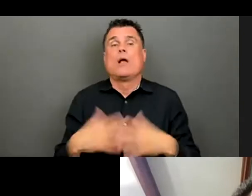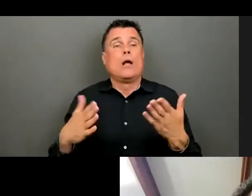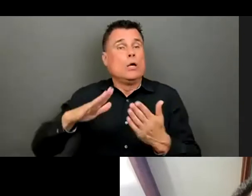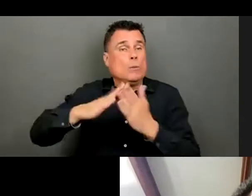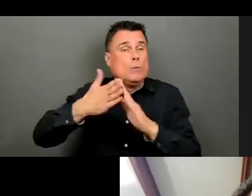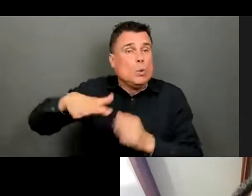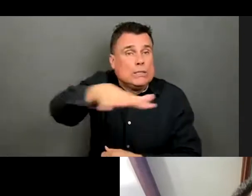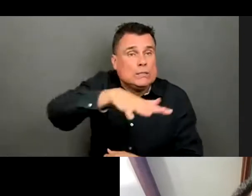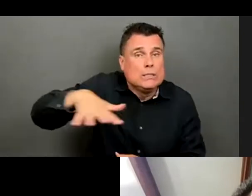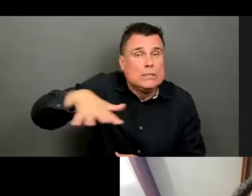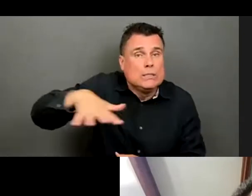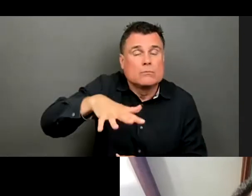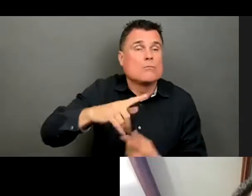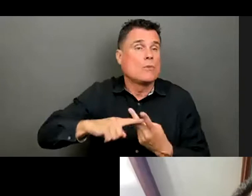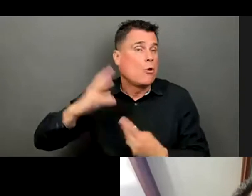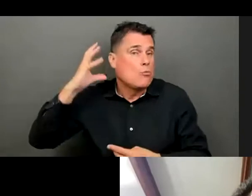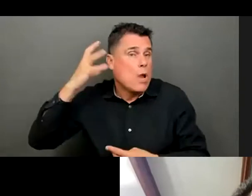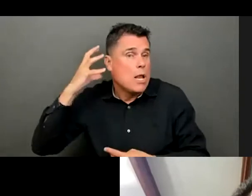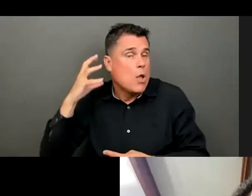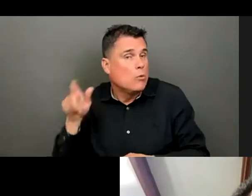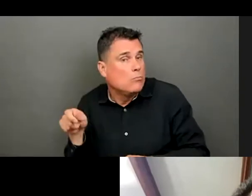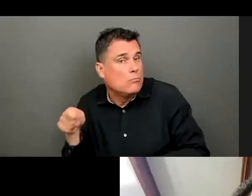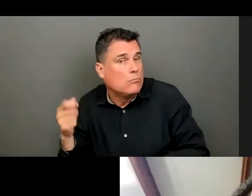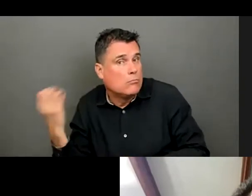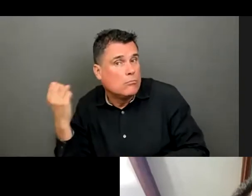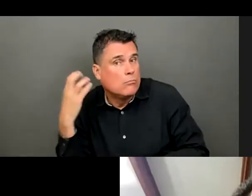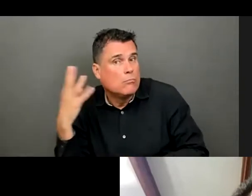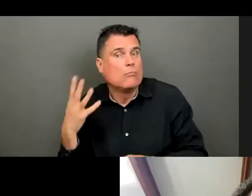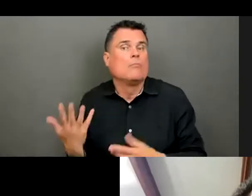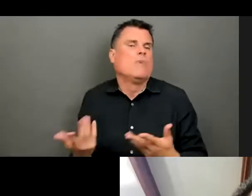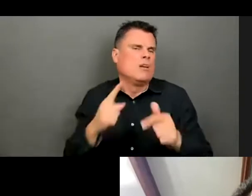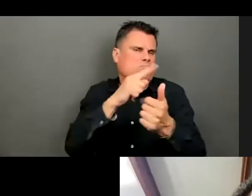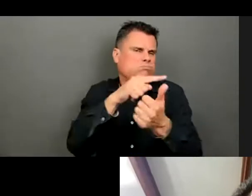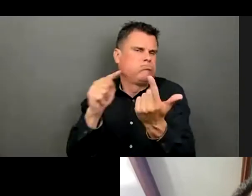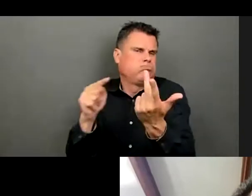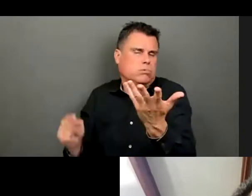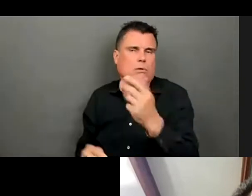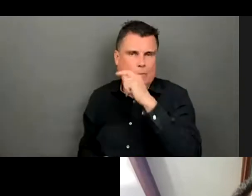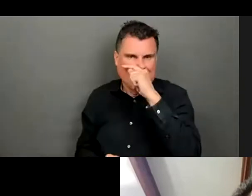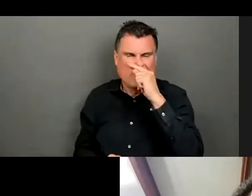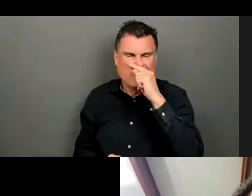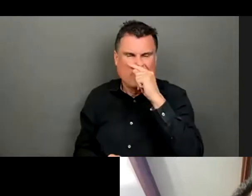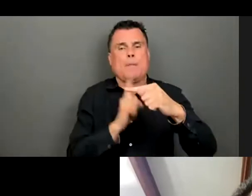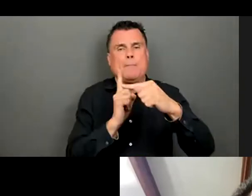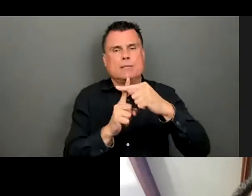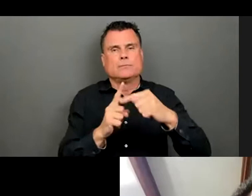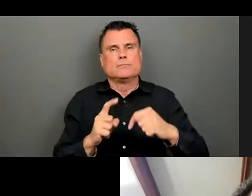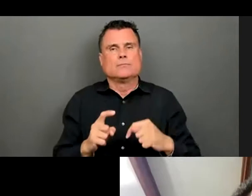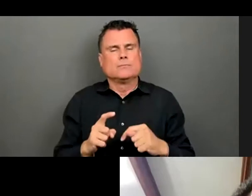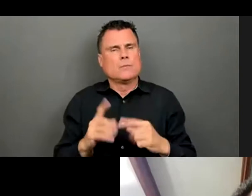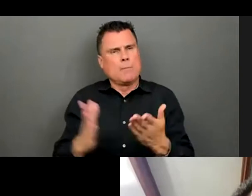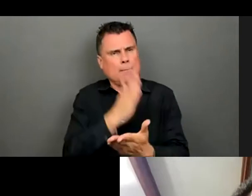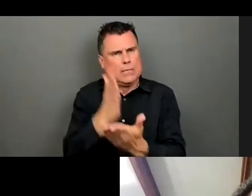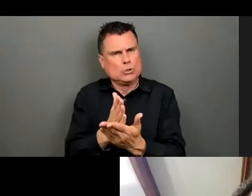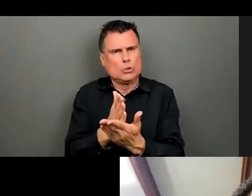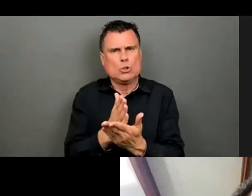community radio, et cetera. And also we are trying to make all the web and e-service accessible for people with disabilities, then